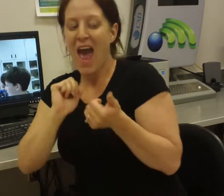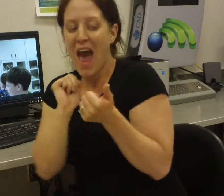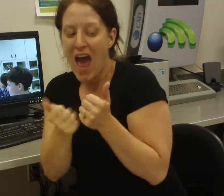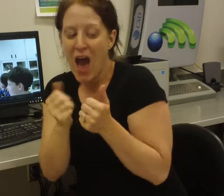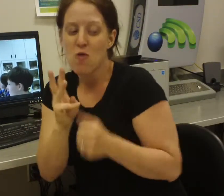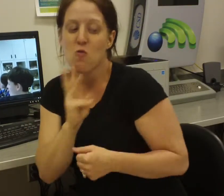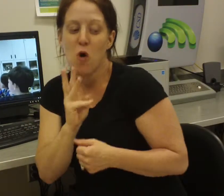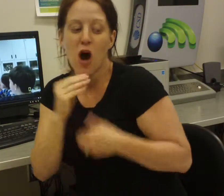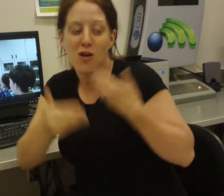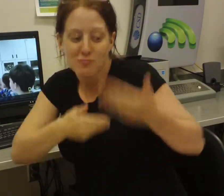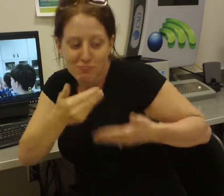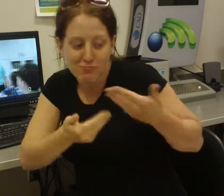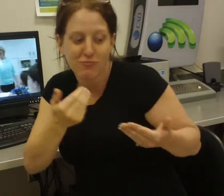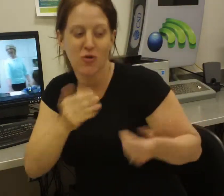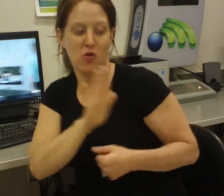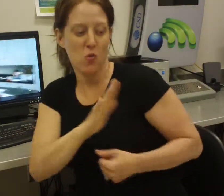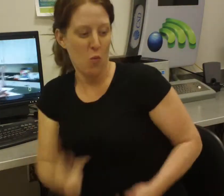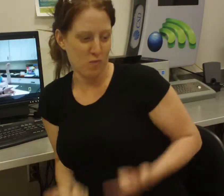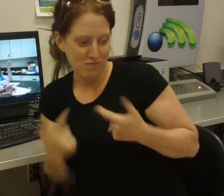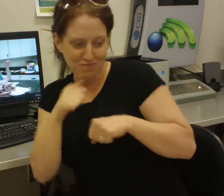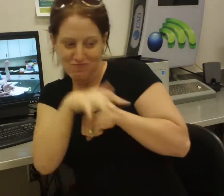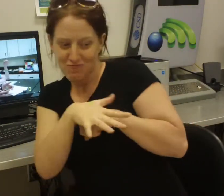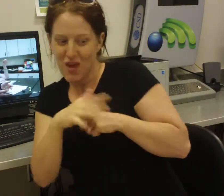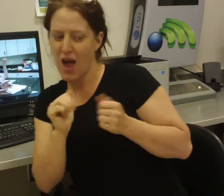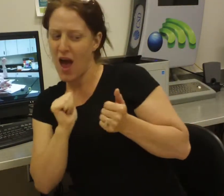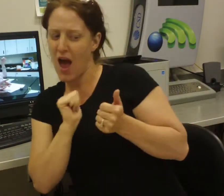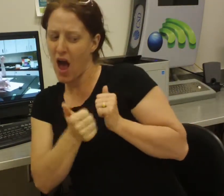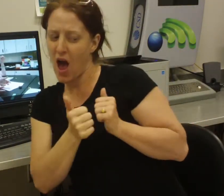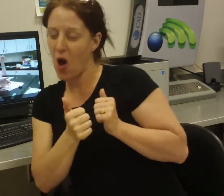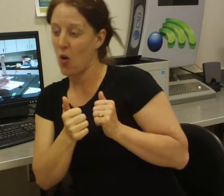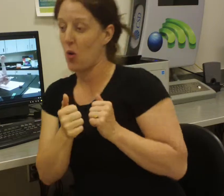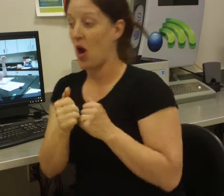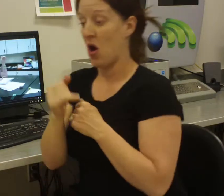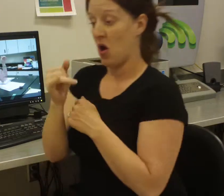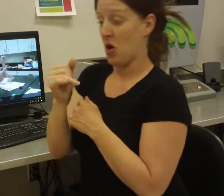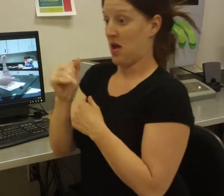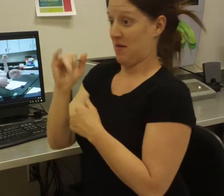would die because we have no irrigation. And then,